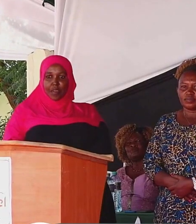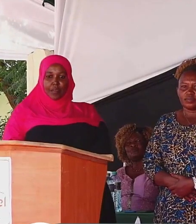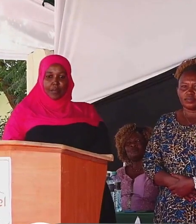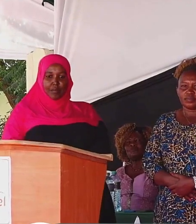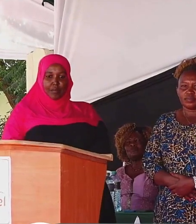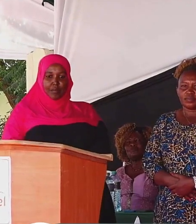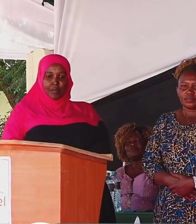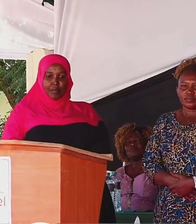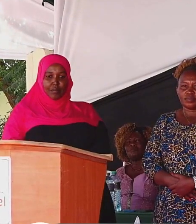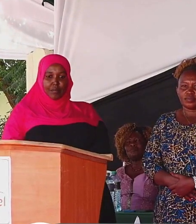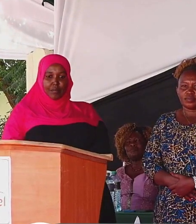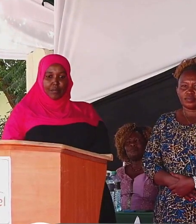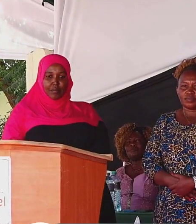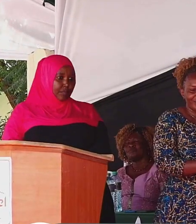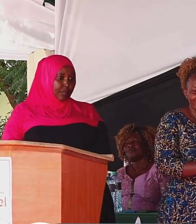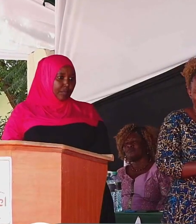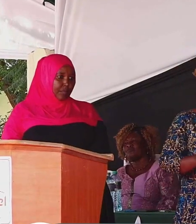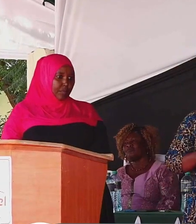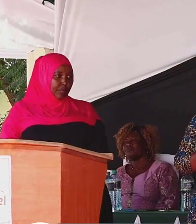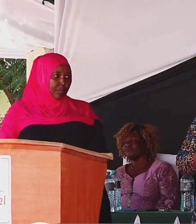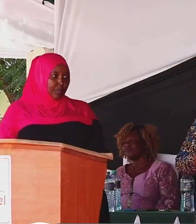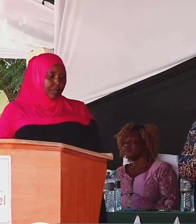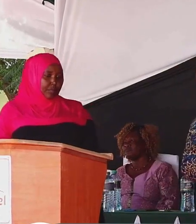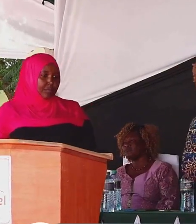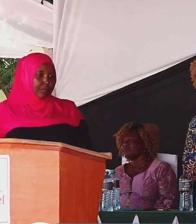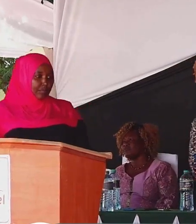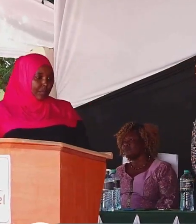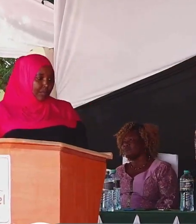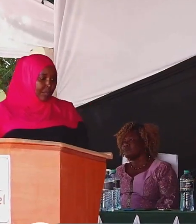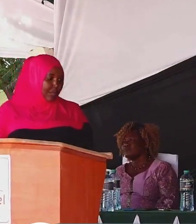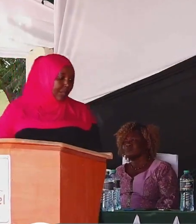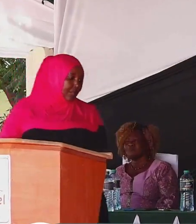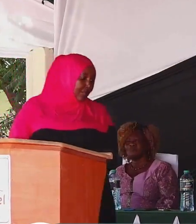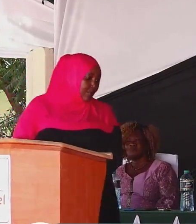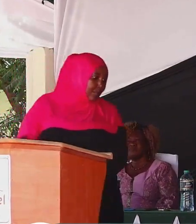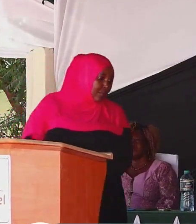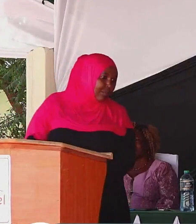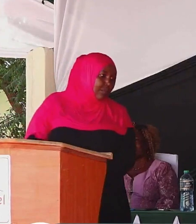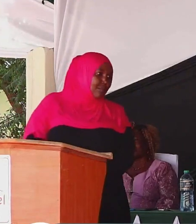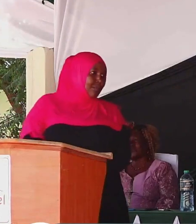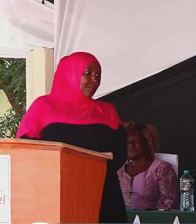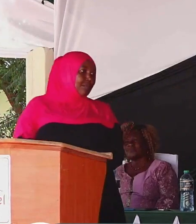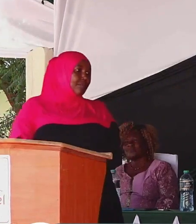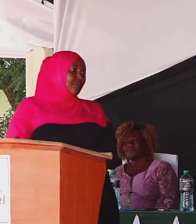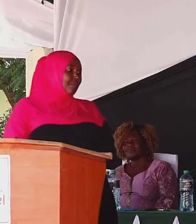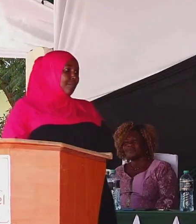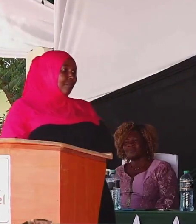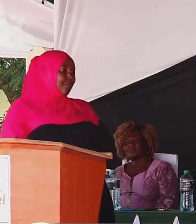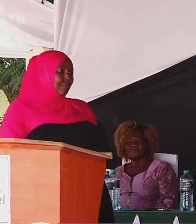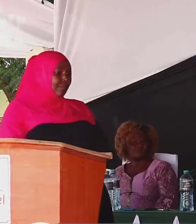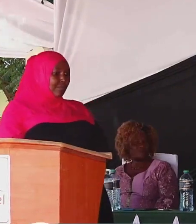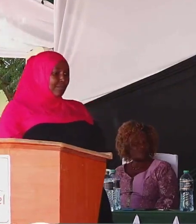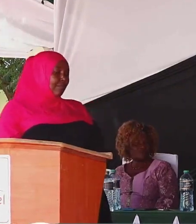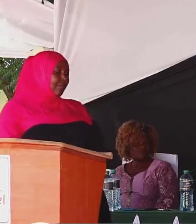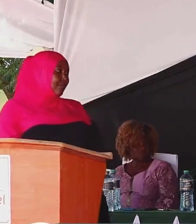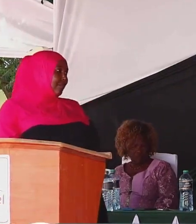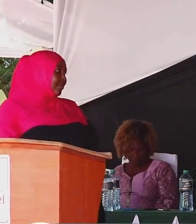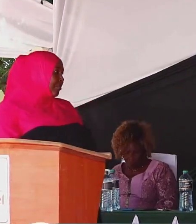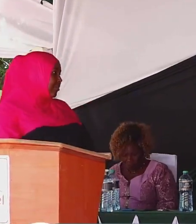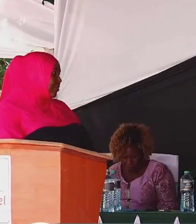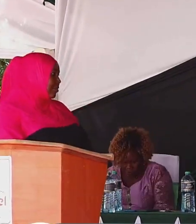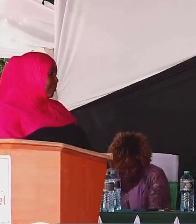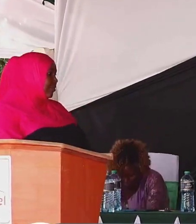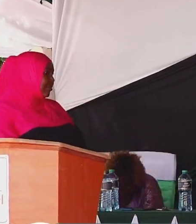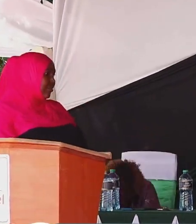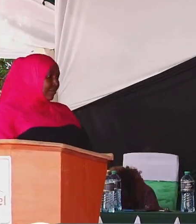Asante mheshimiwa. His Excellency the Governor, Deputy Governor, the First